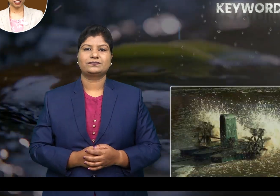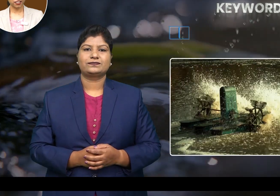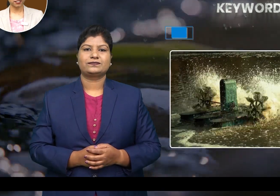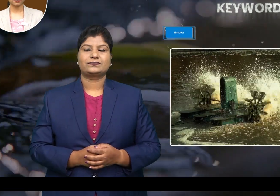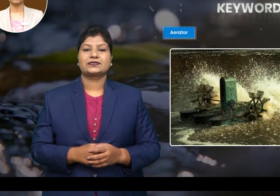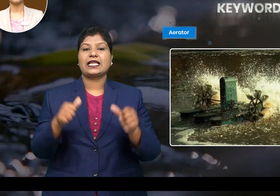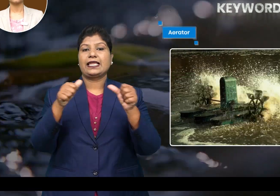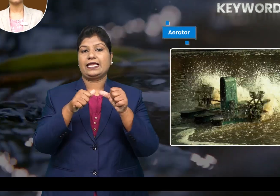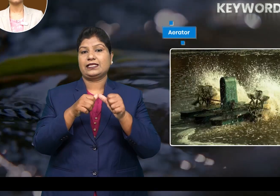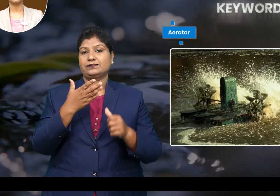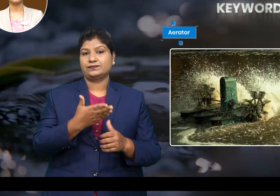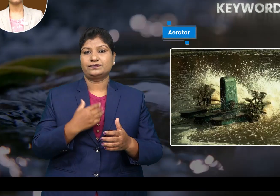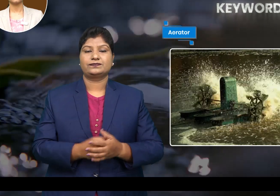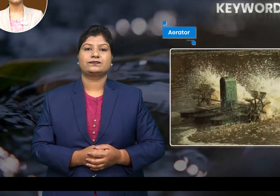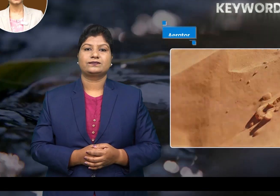aerator,